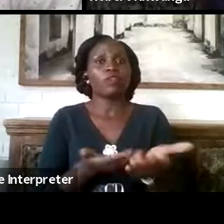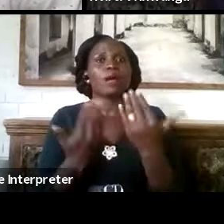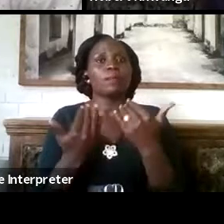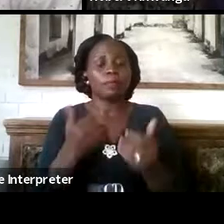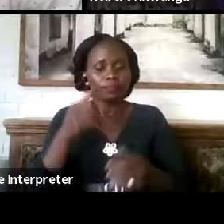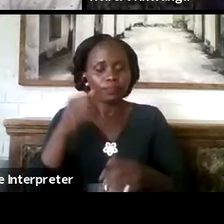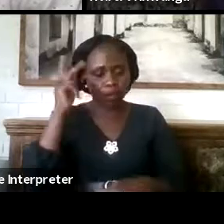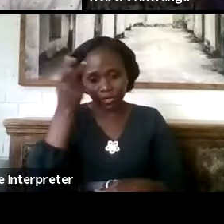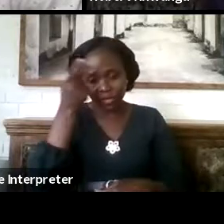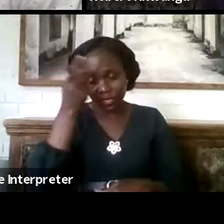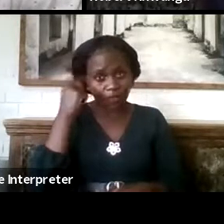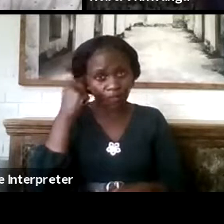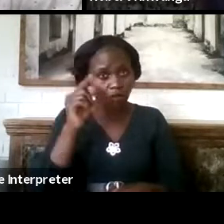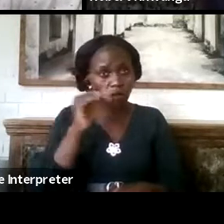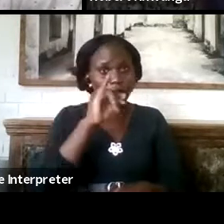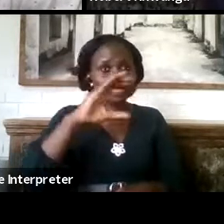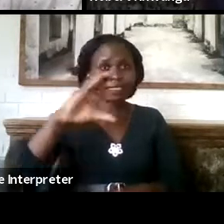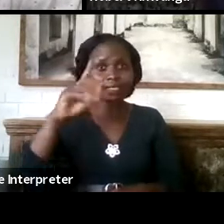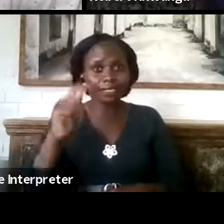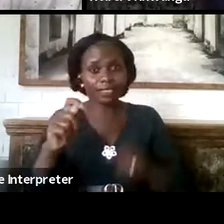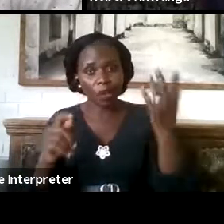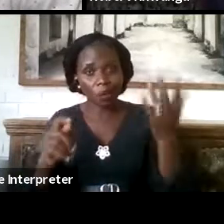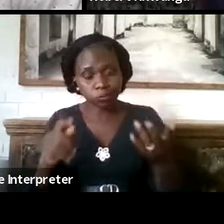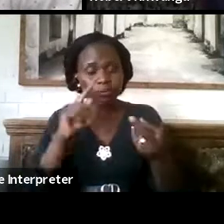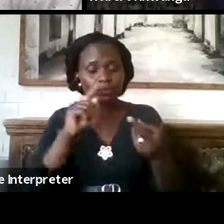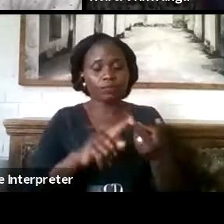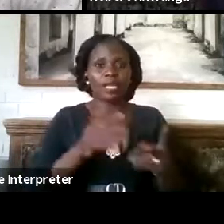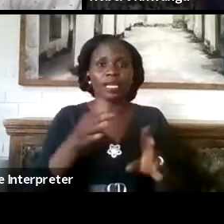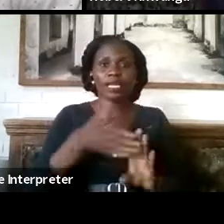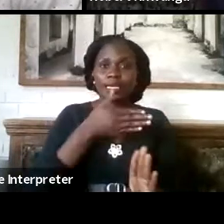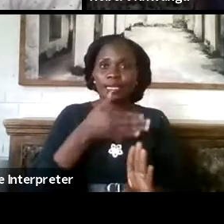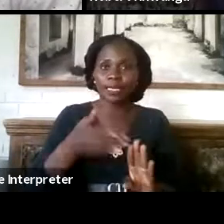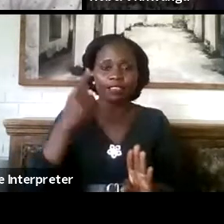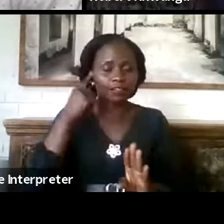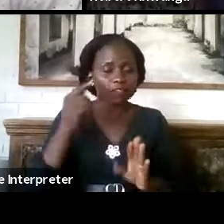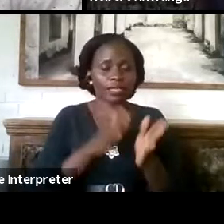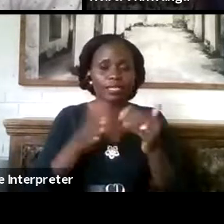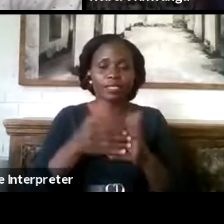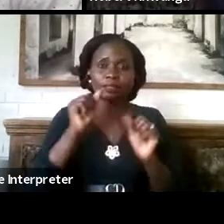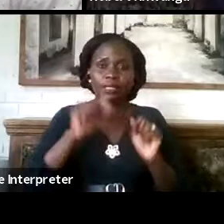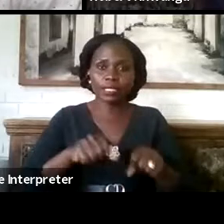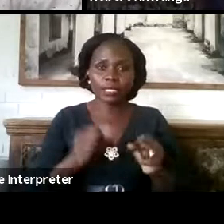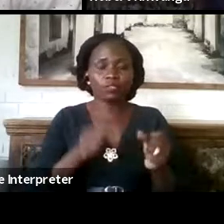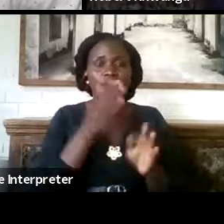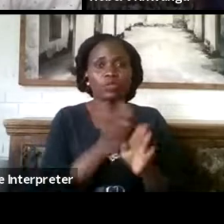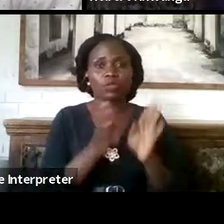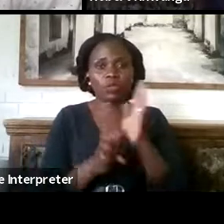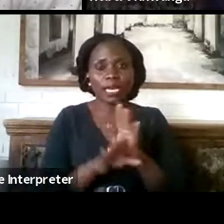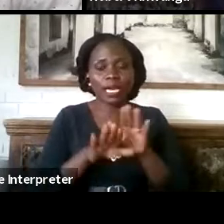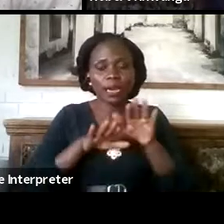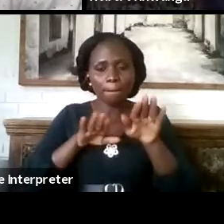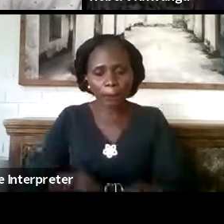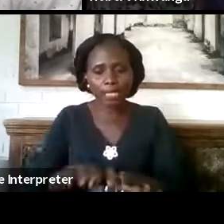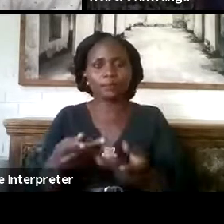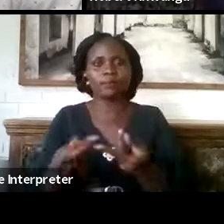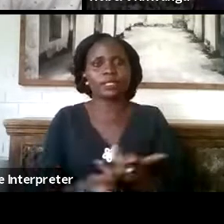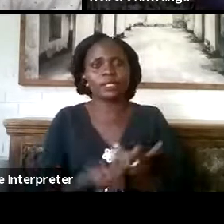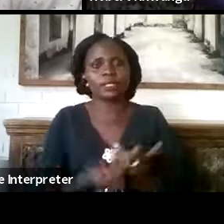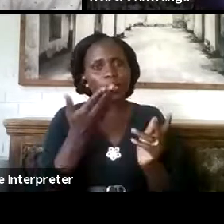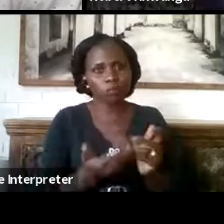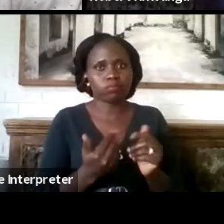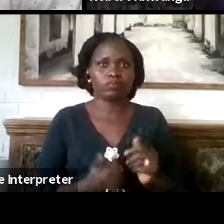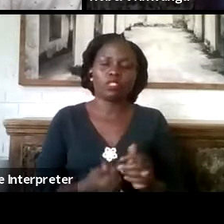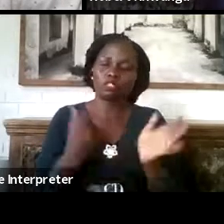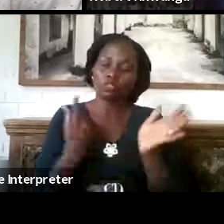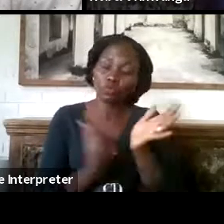have a policy, the guidelines on accessibility to buildings and parking places. So I think in Uganda, we are struggling to share the